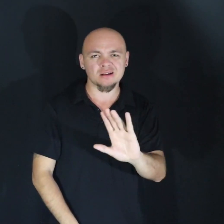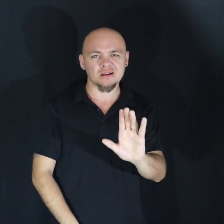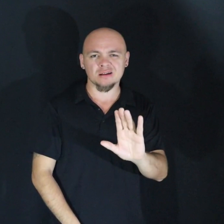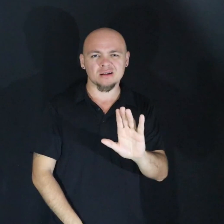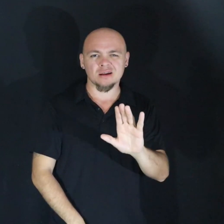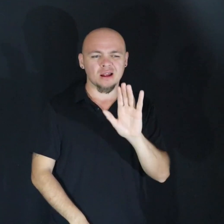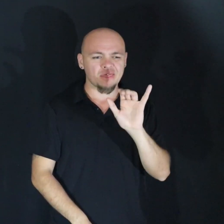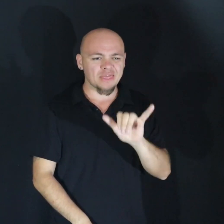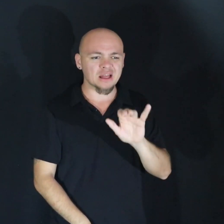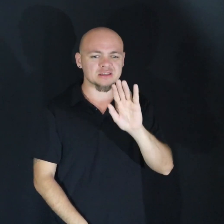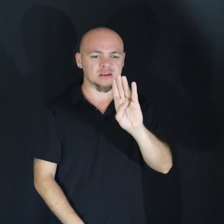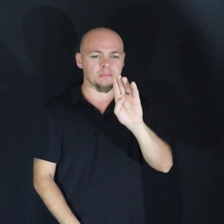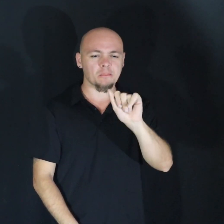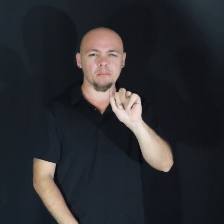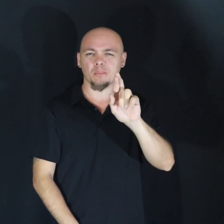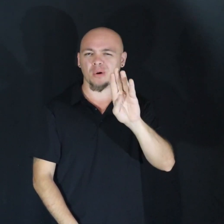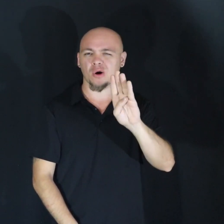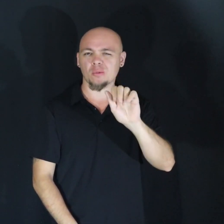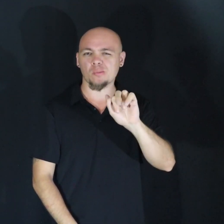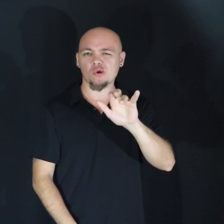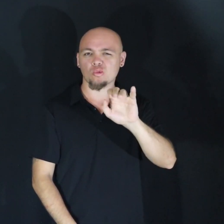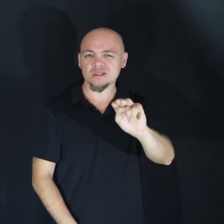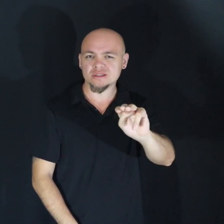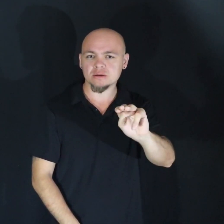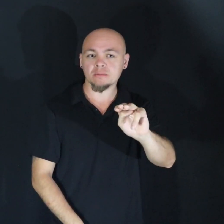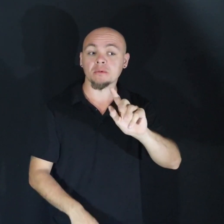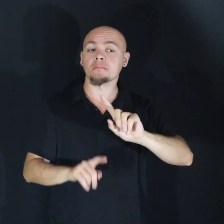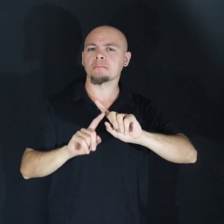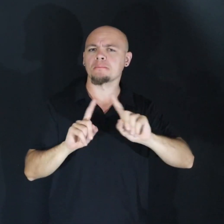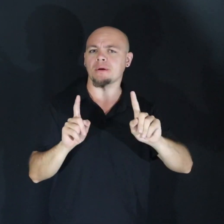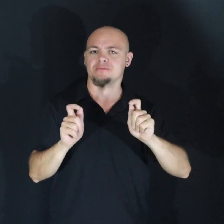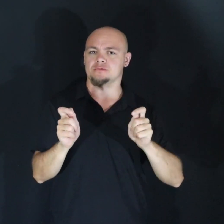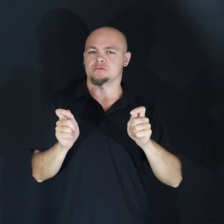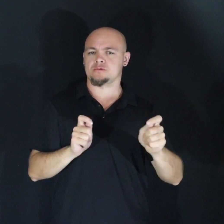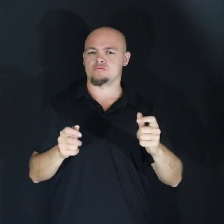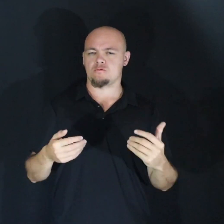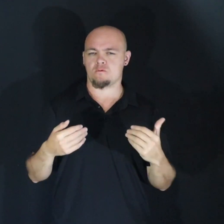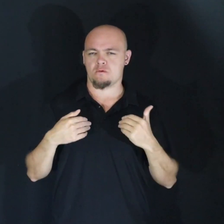Barbarism, baptized as control.